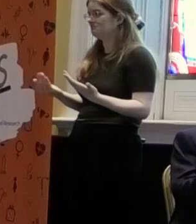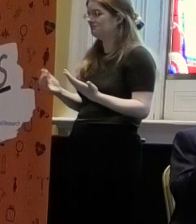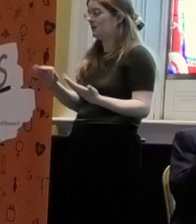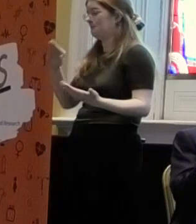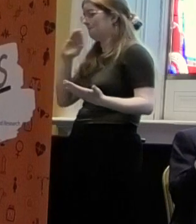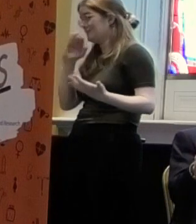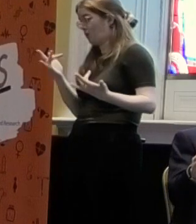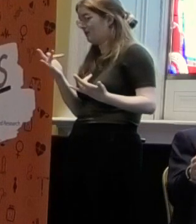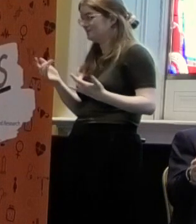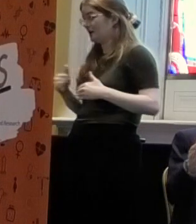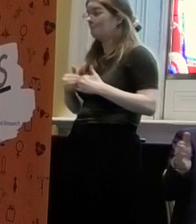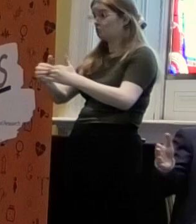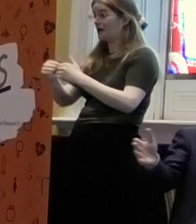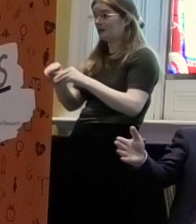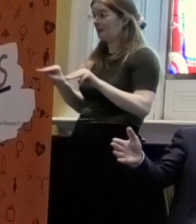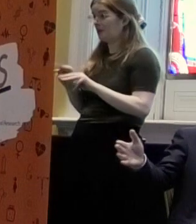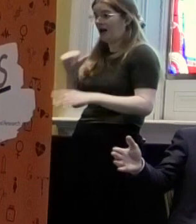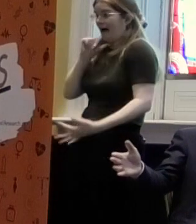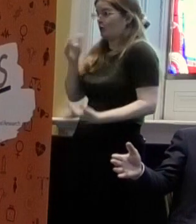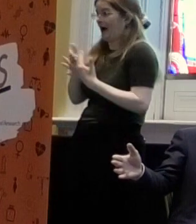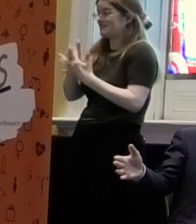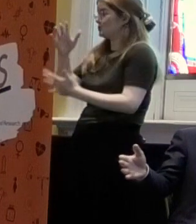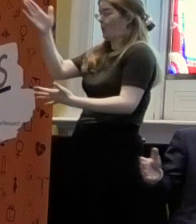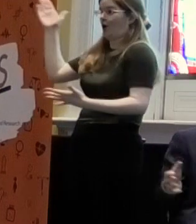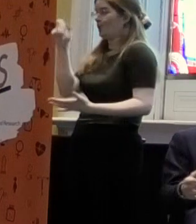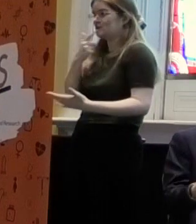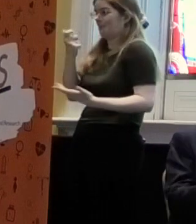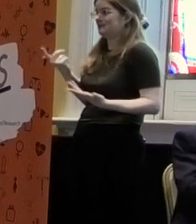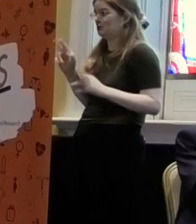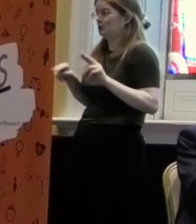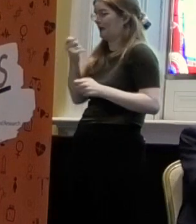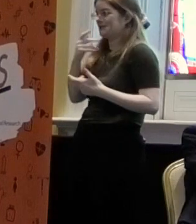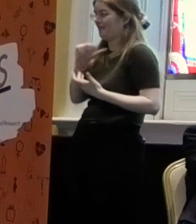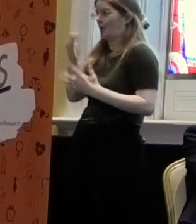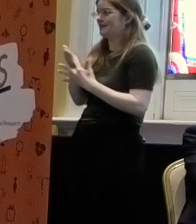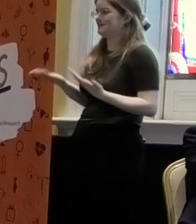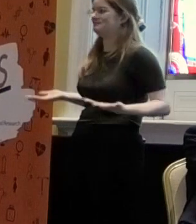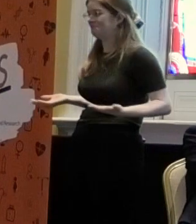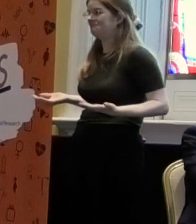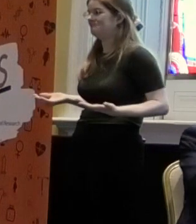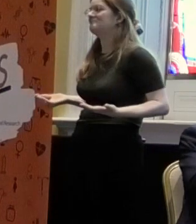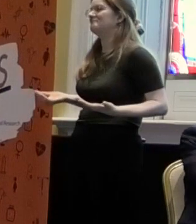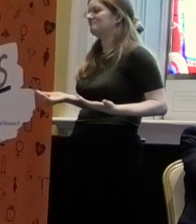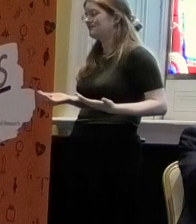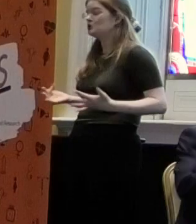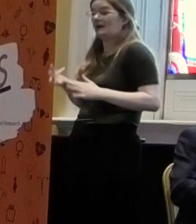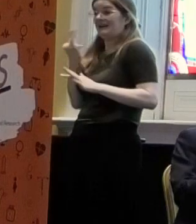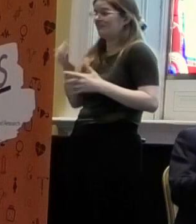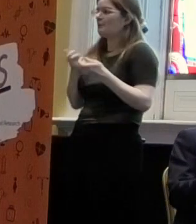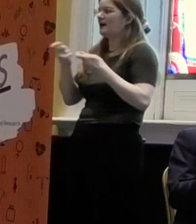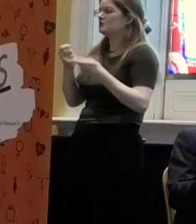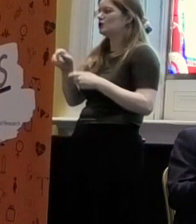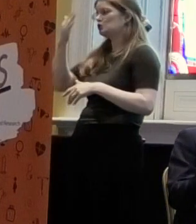that pregnant people do not have access to those drugs. So if we look at when we manage patients